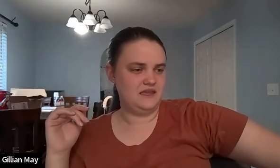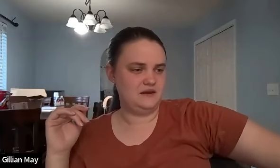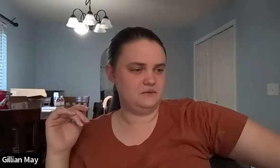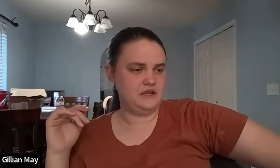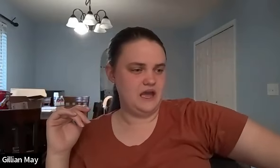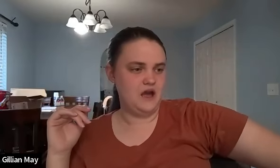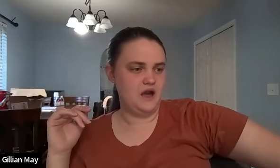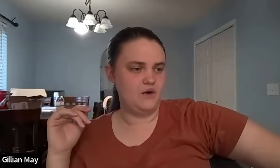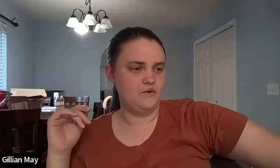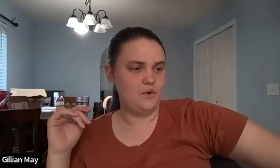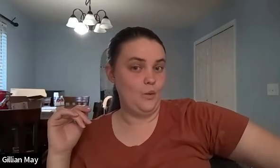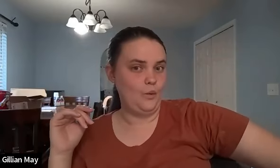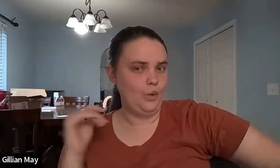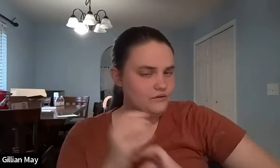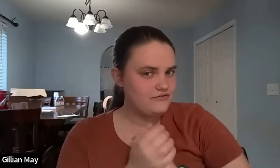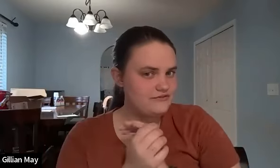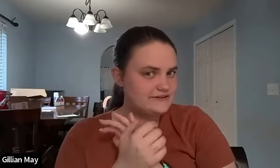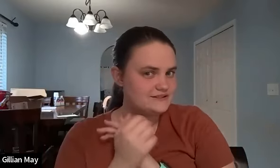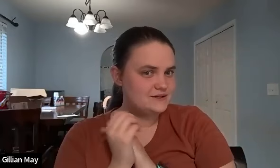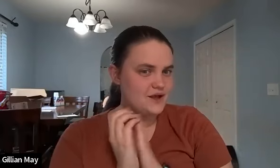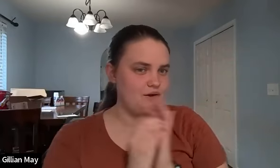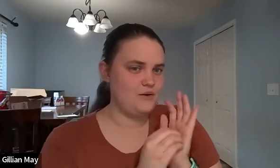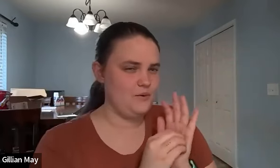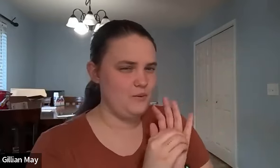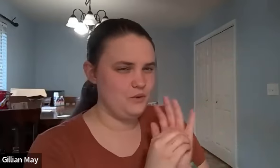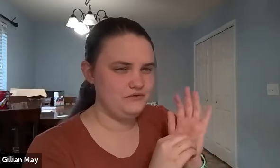Then we have wolf, wolf,